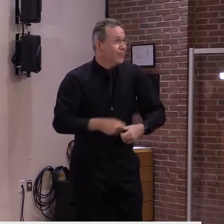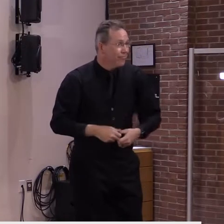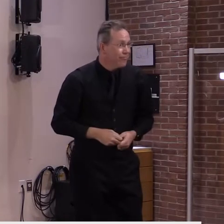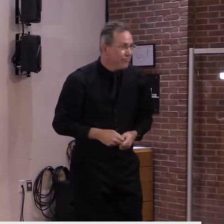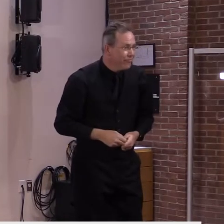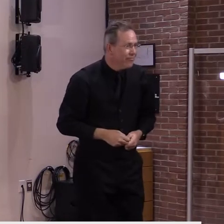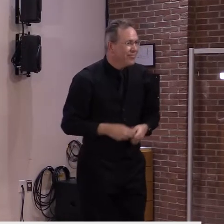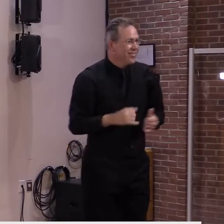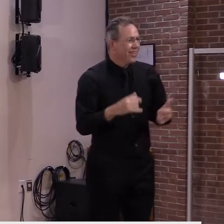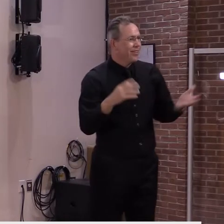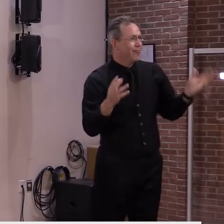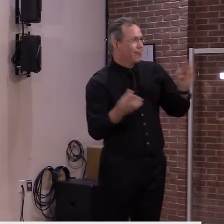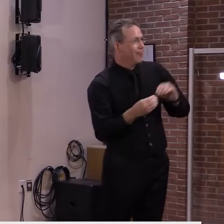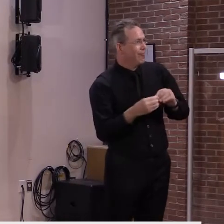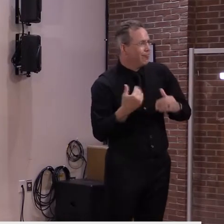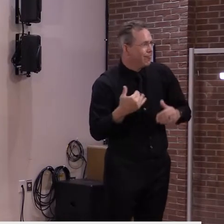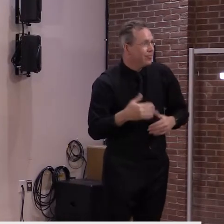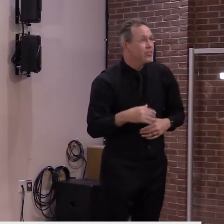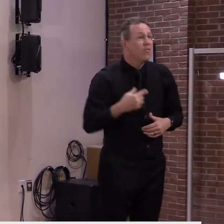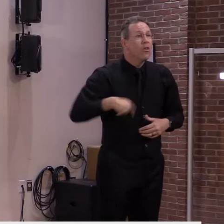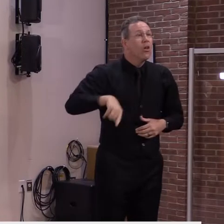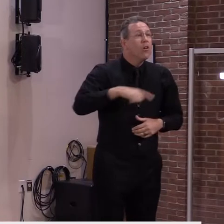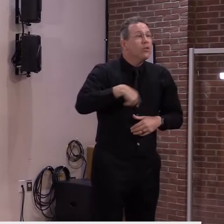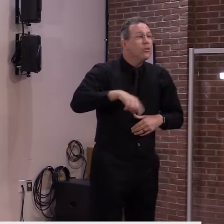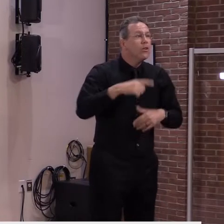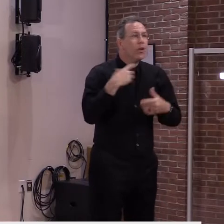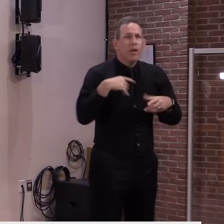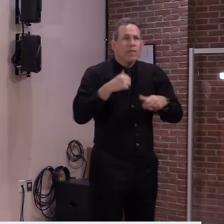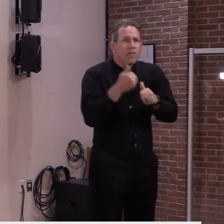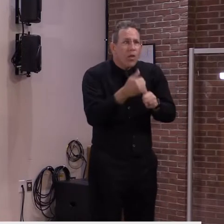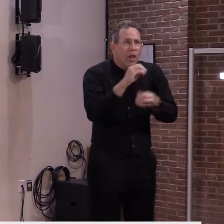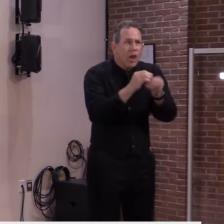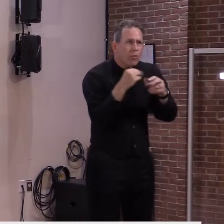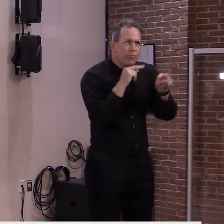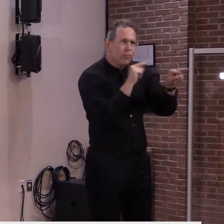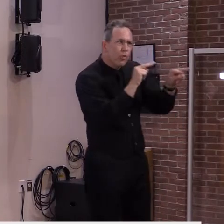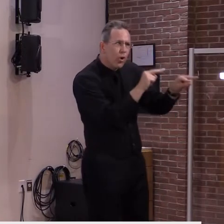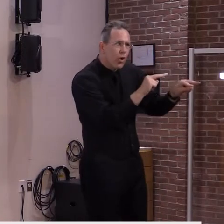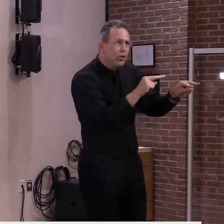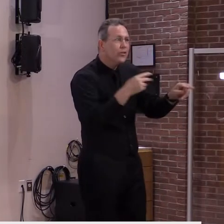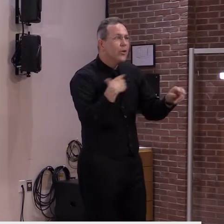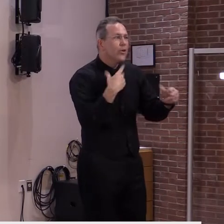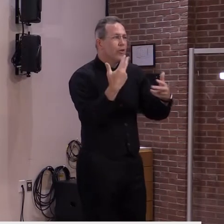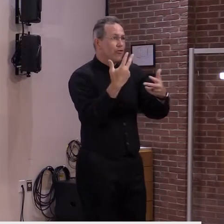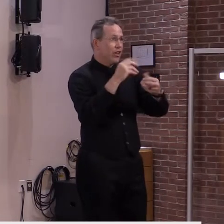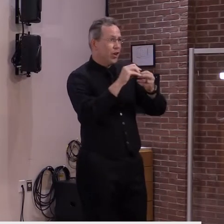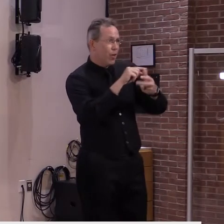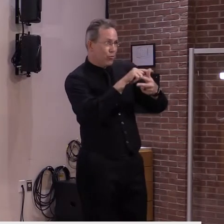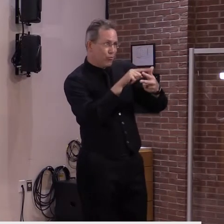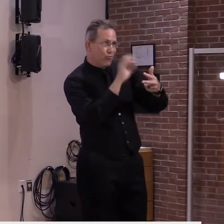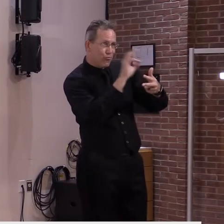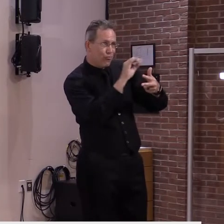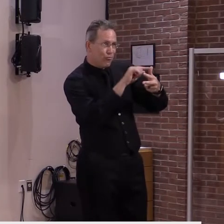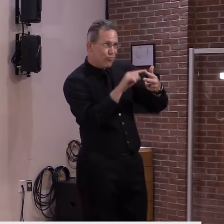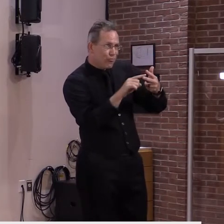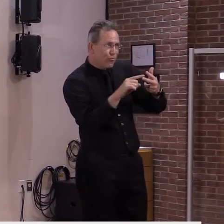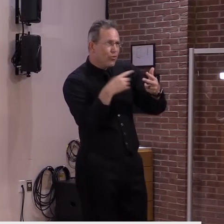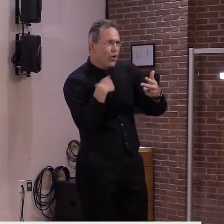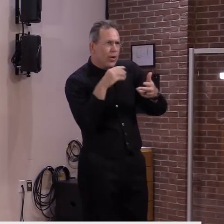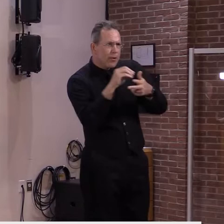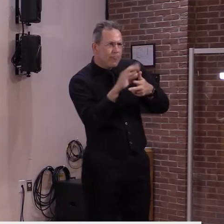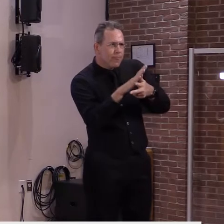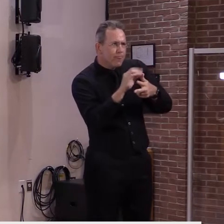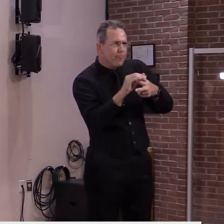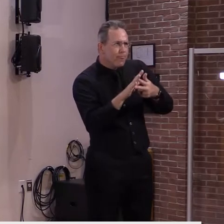last doses. For those that follow it, I have three numbers here that you can write down.